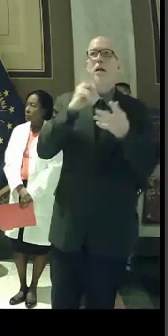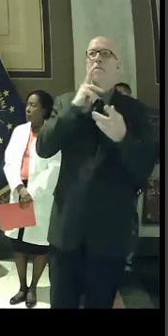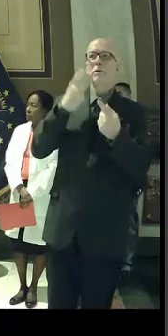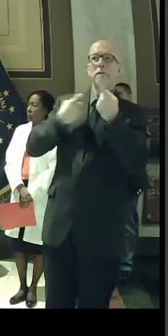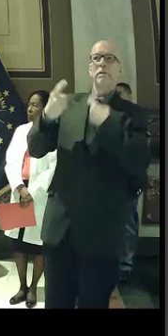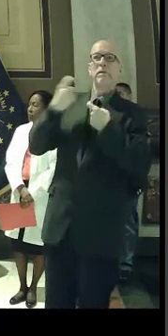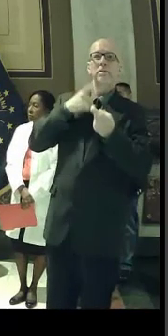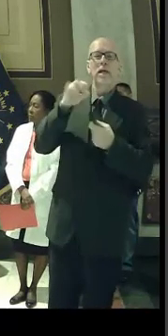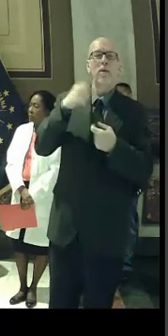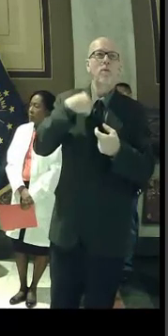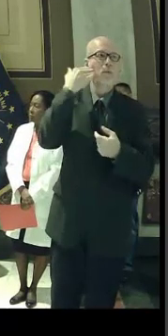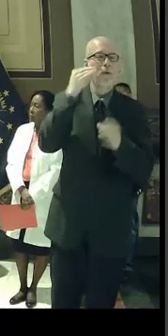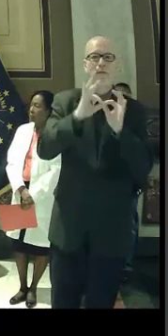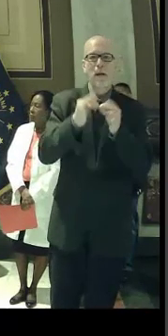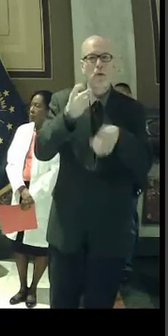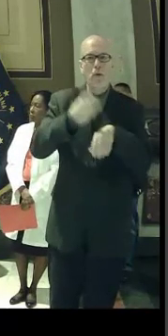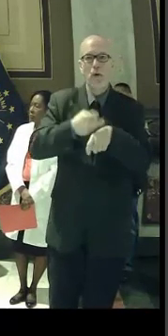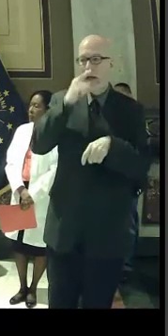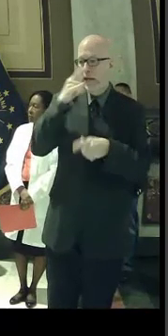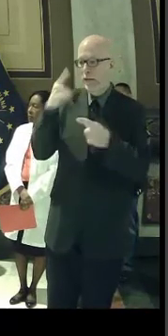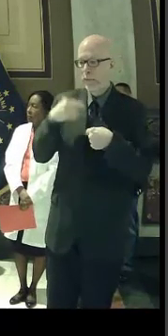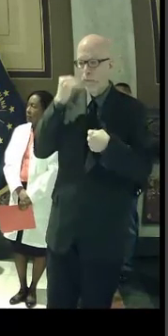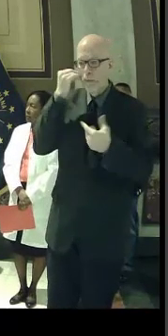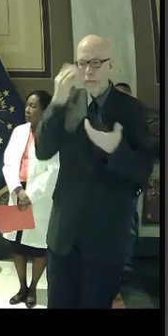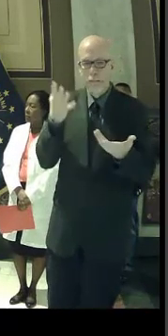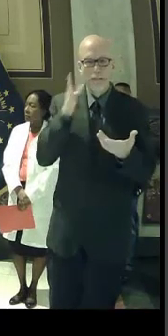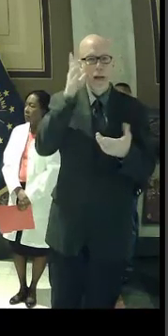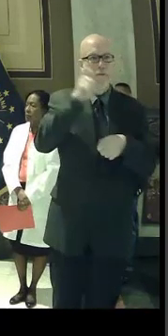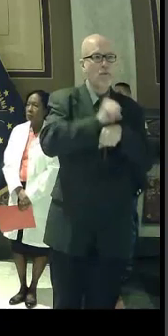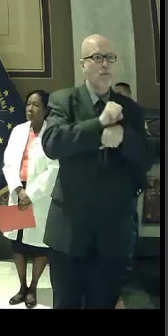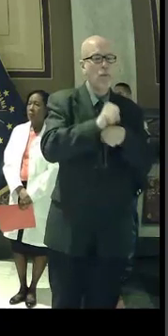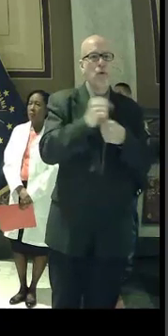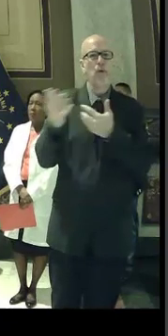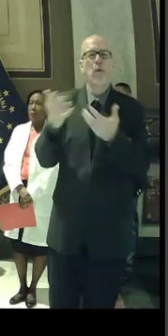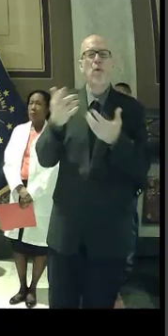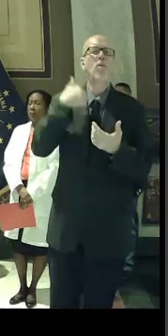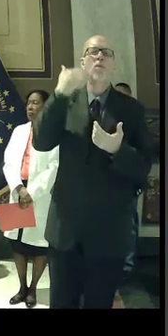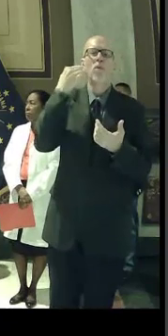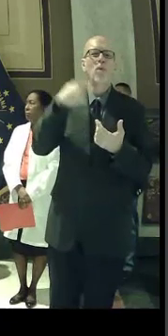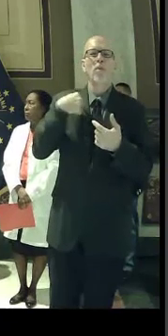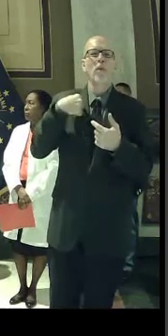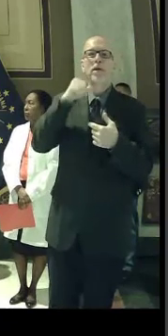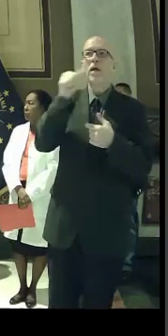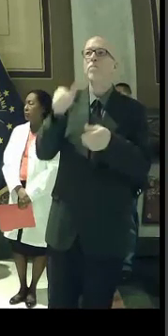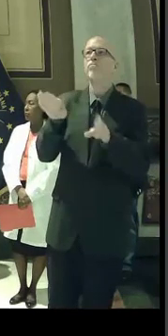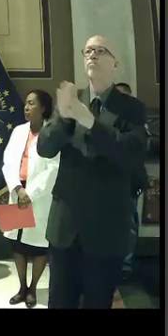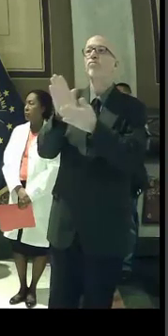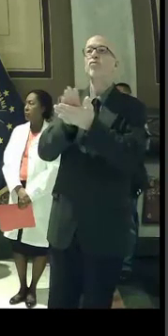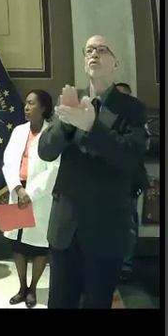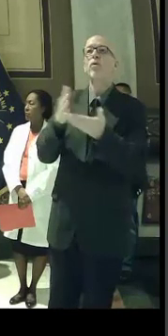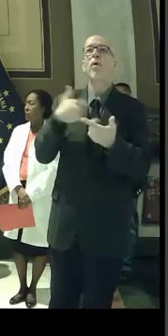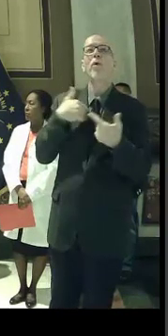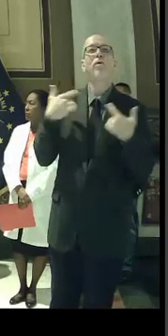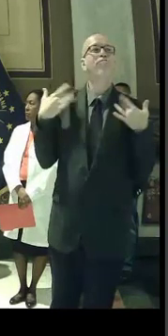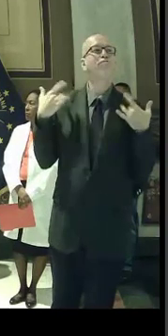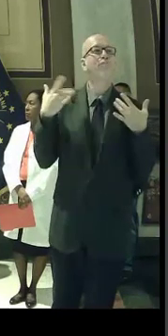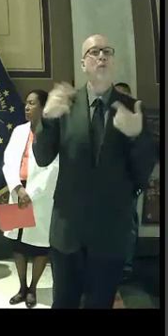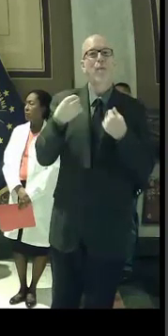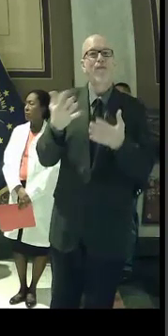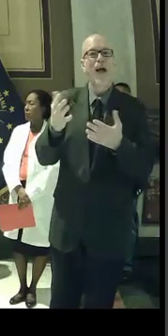know it is a hardship for families. We are well aware of that. We do not close down school or provide